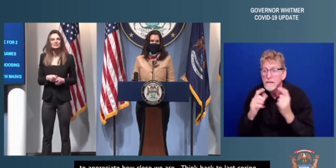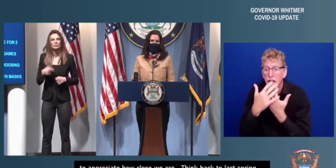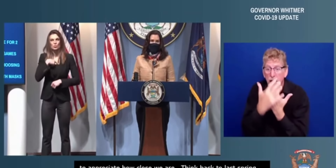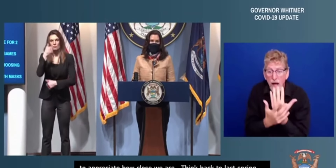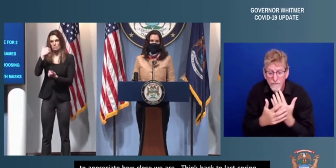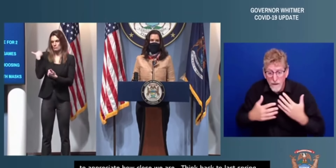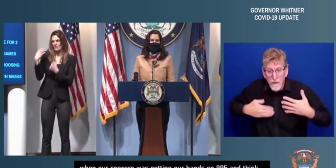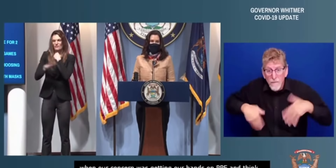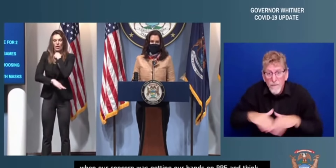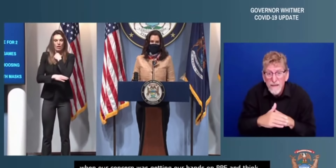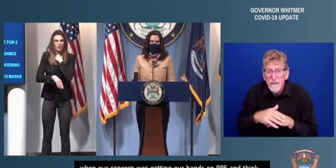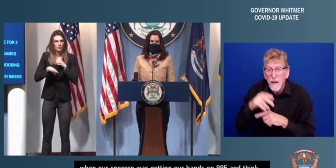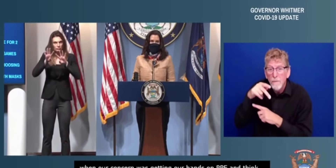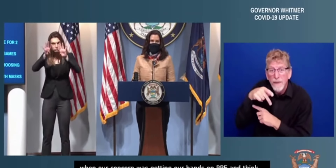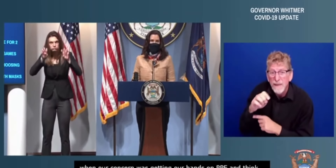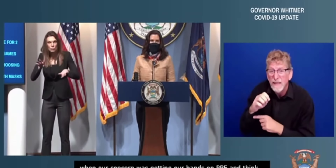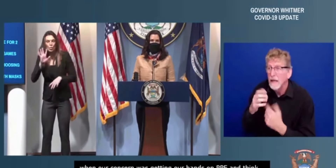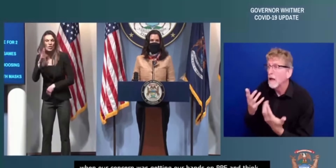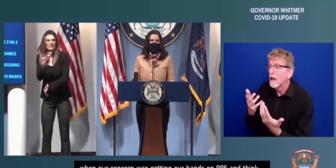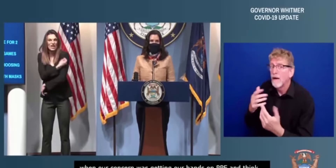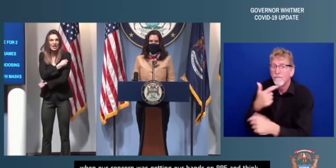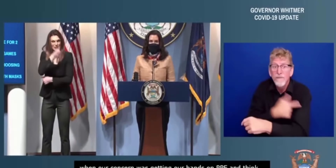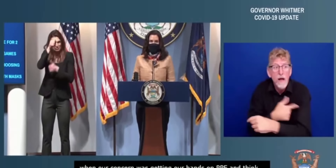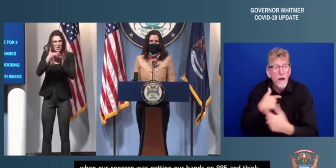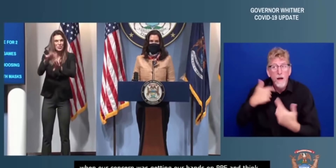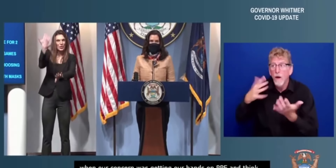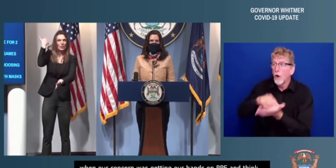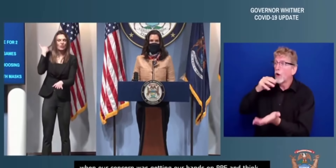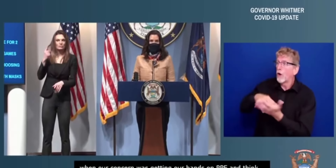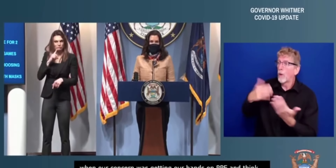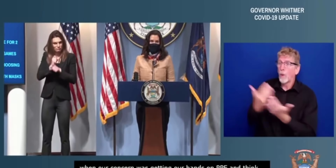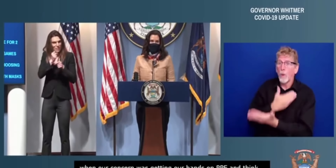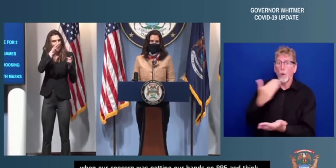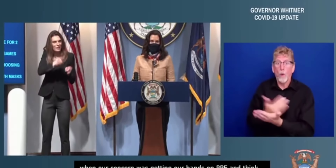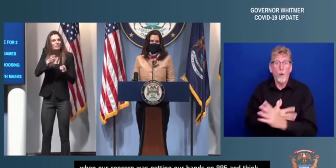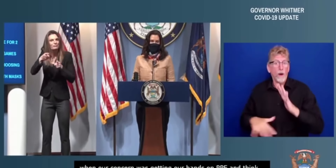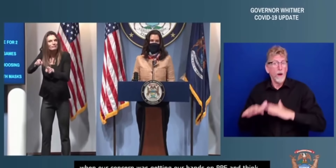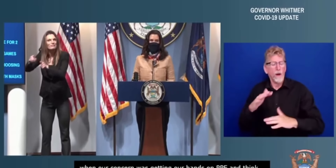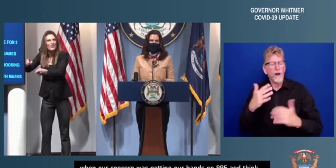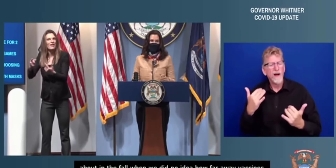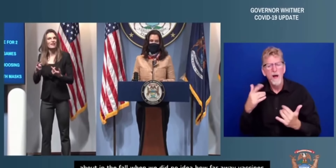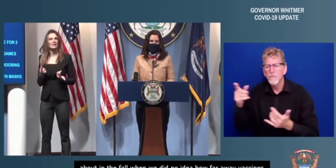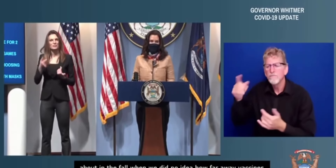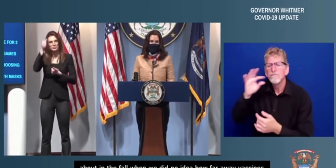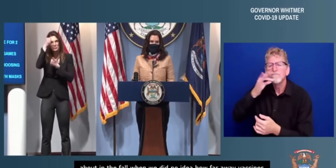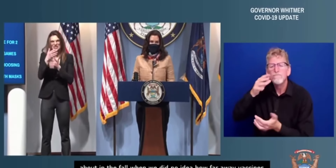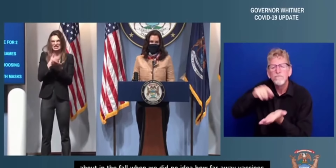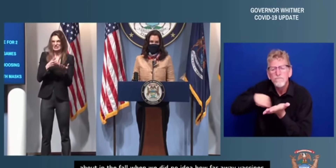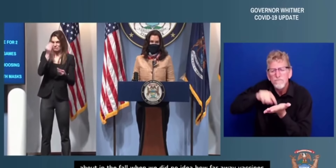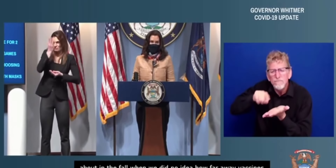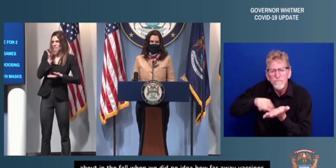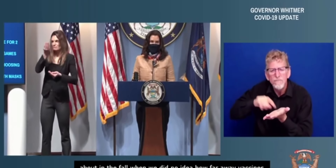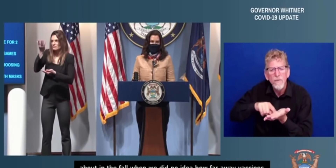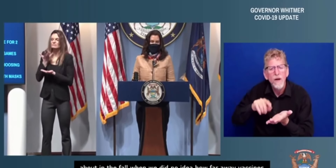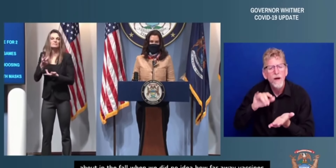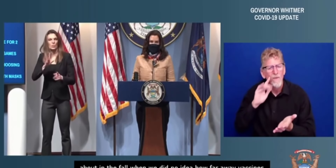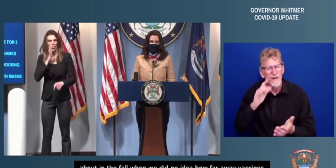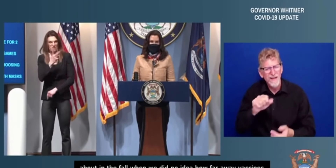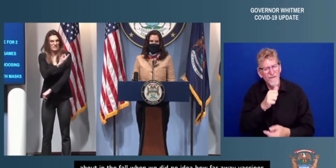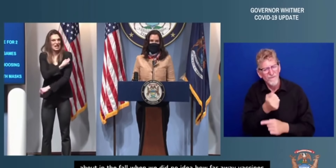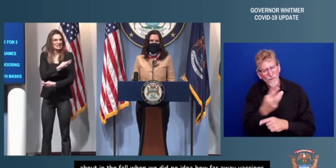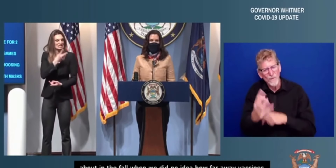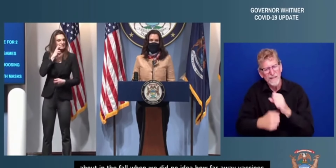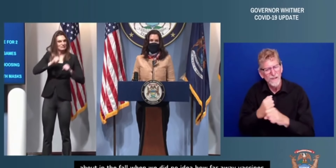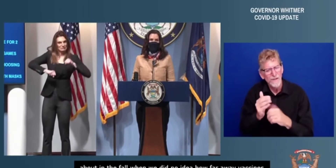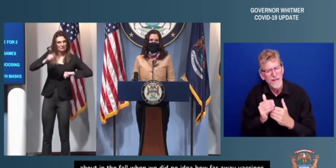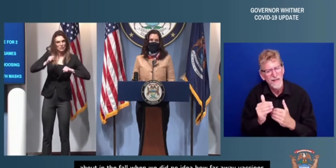were, and medical experts said we would be lucky to get one in the next few years that was 50 to 60% effective.